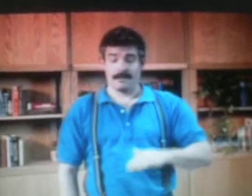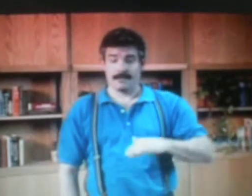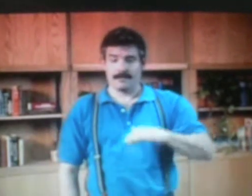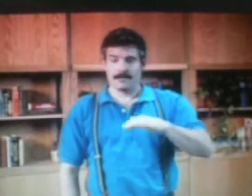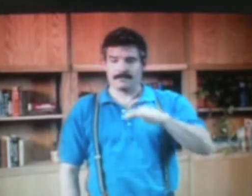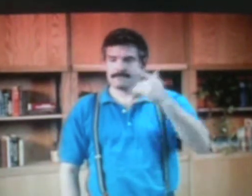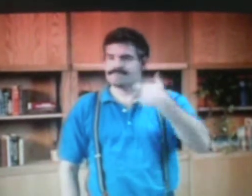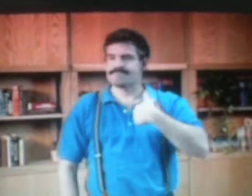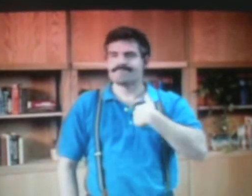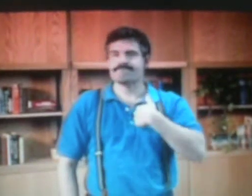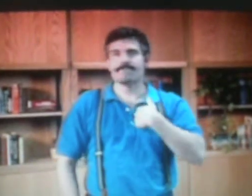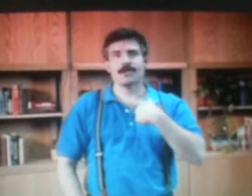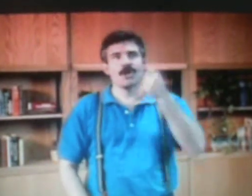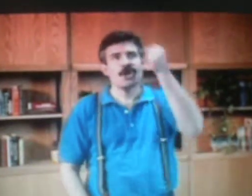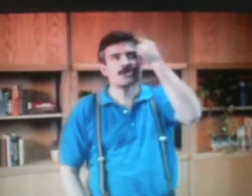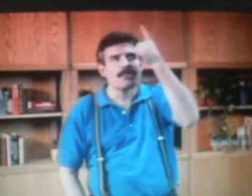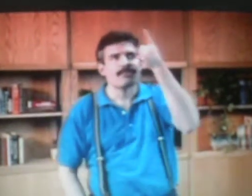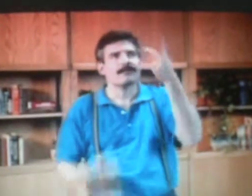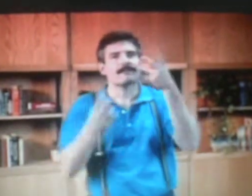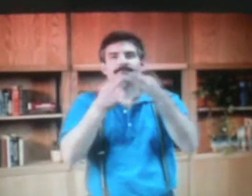It felt oppressed.